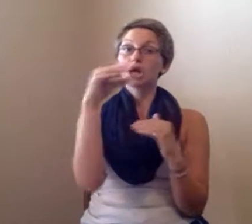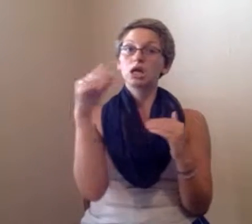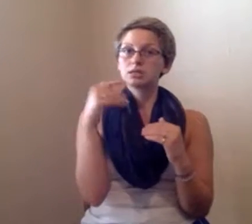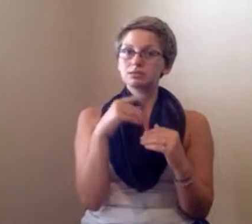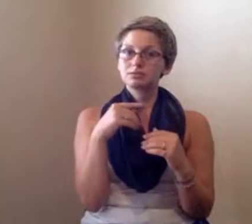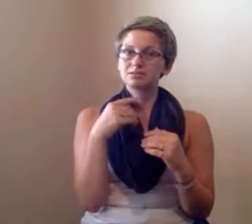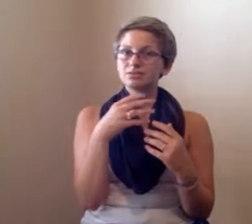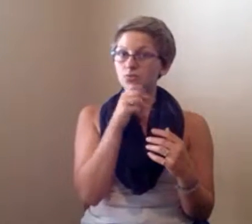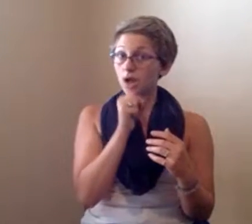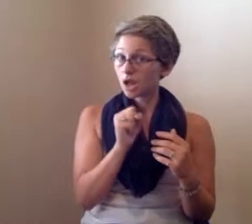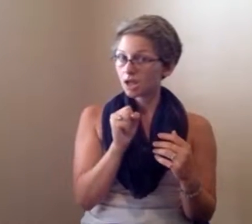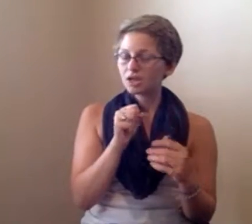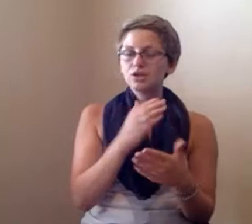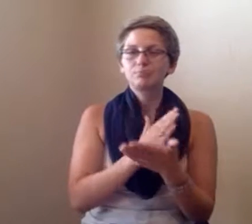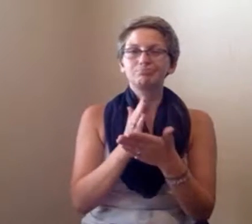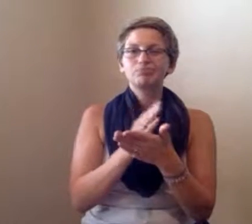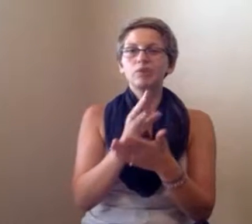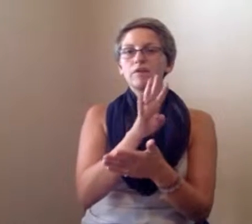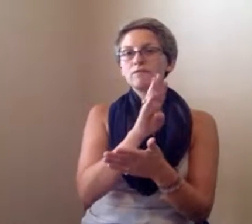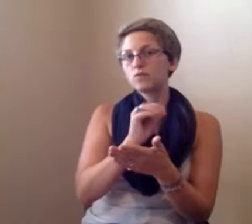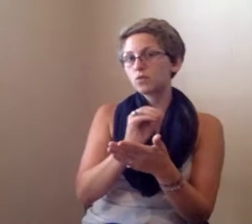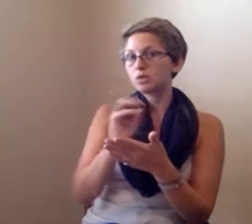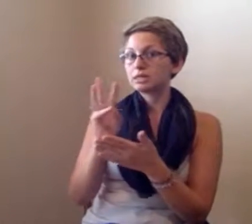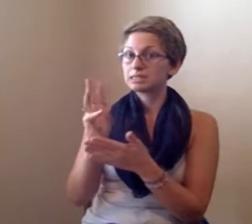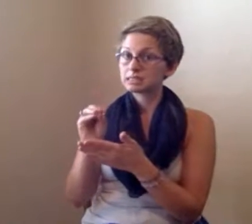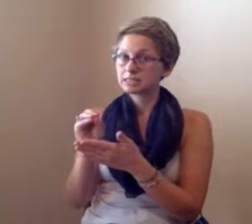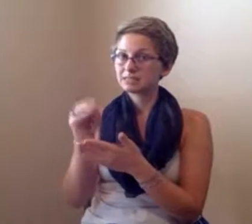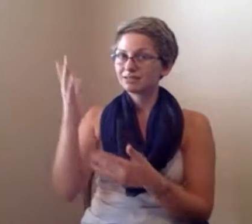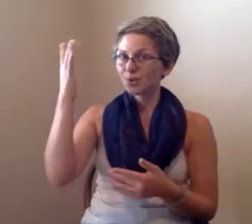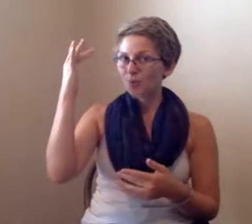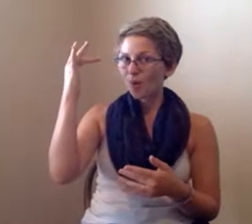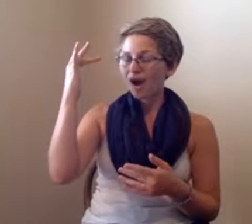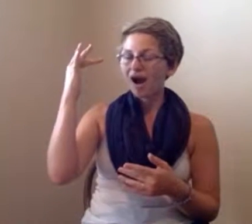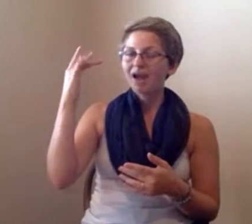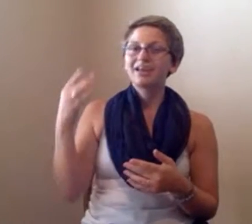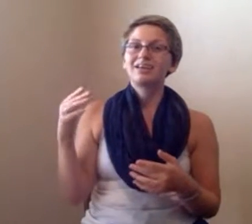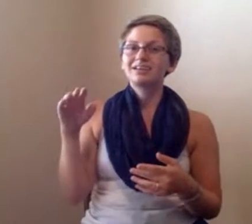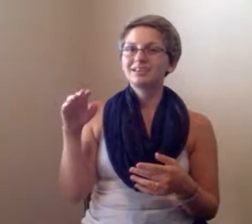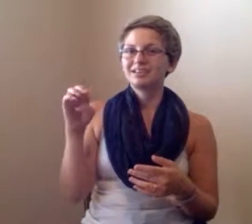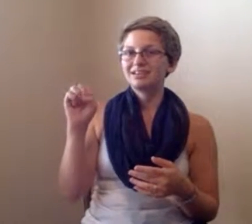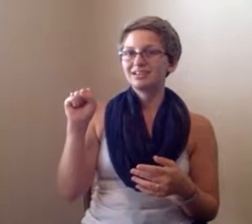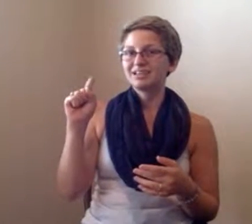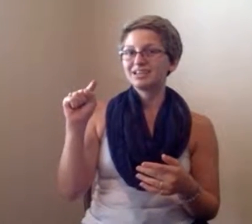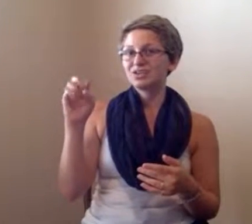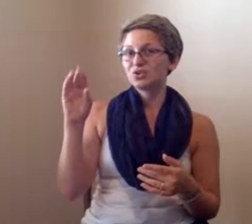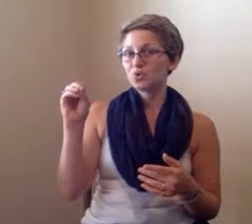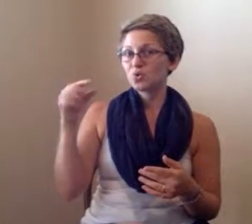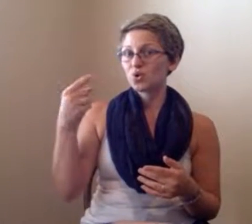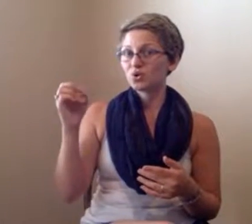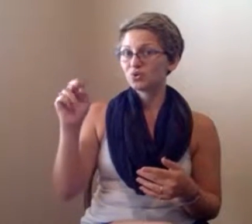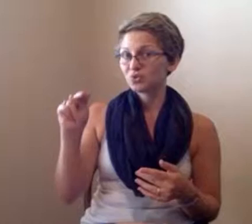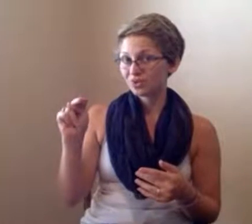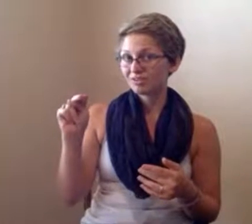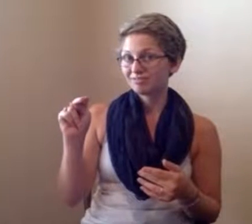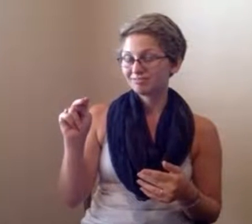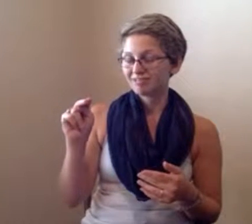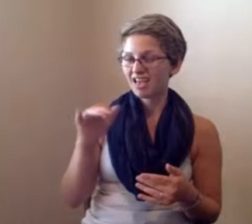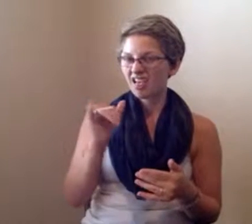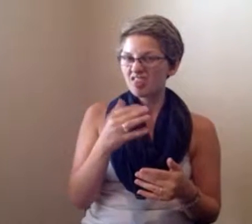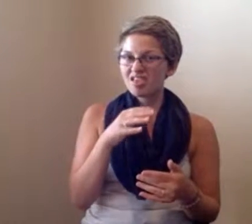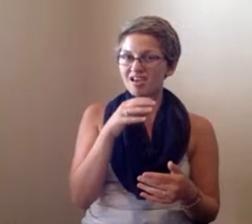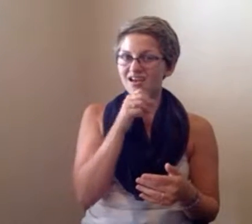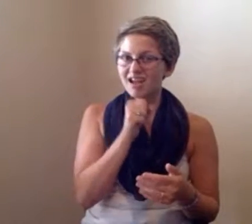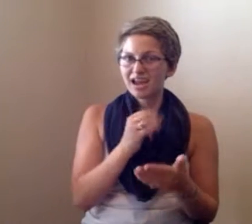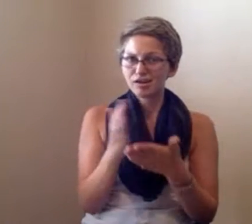menopause. So estrogen, they found, actually protects a little bit with the heart. And so this is kind of why